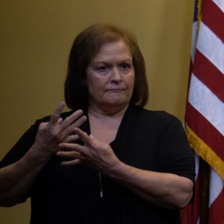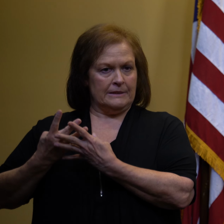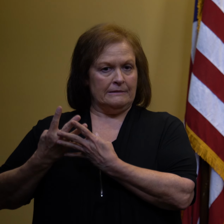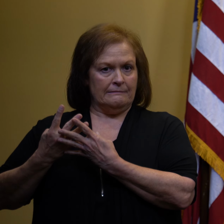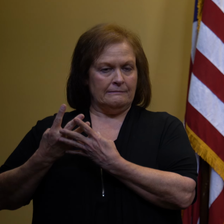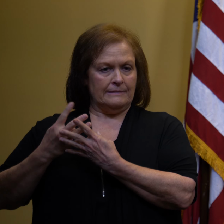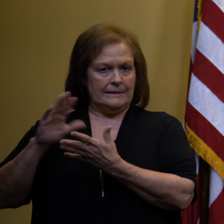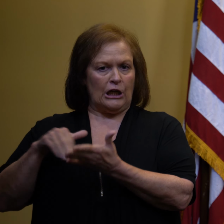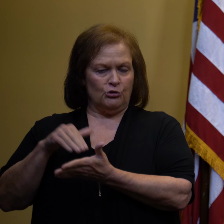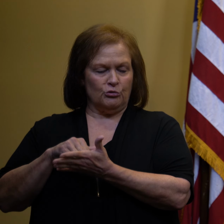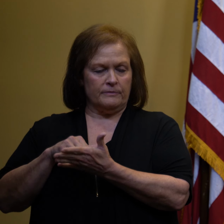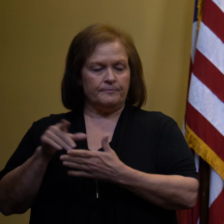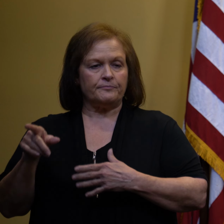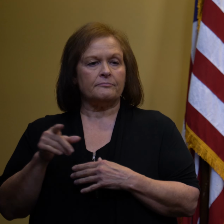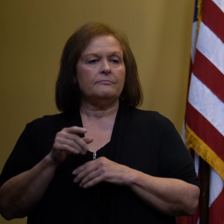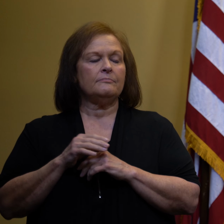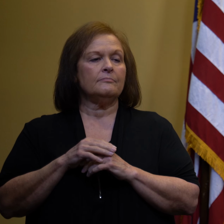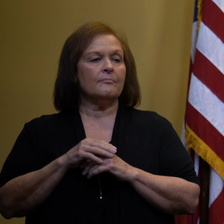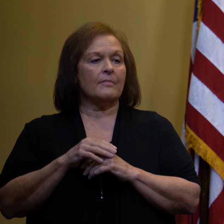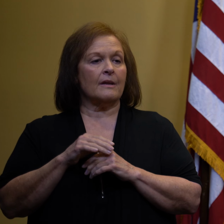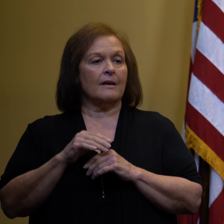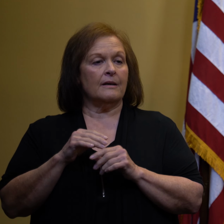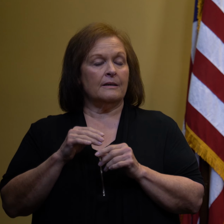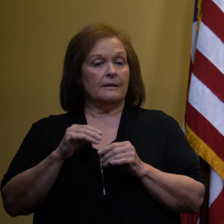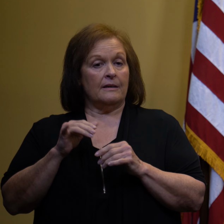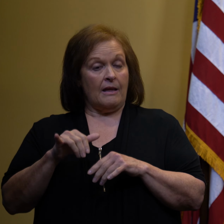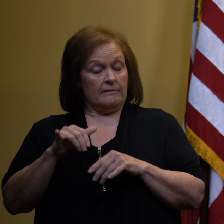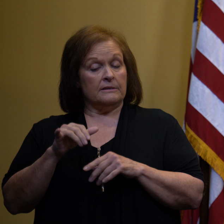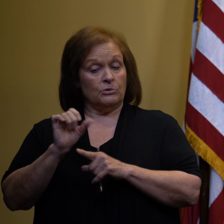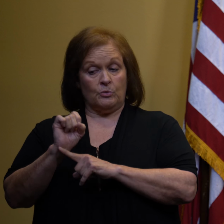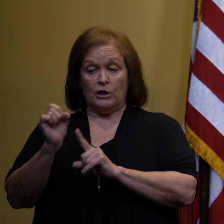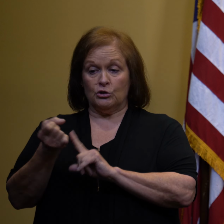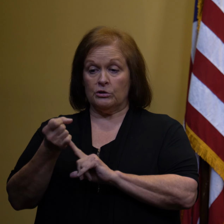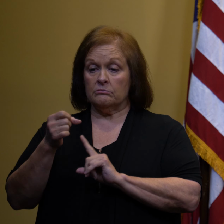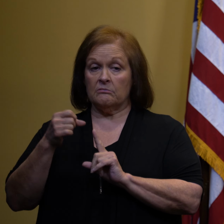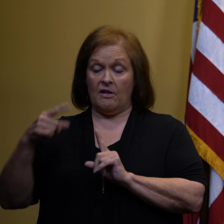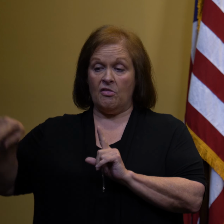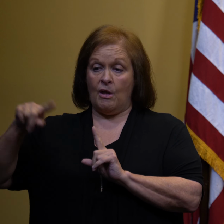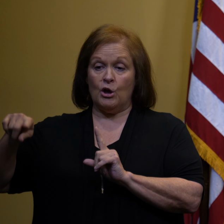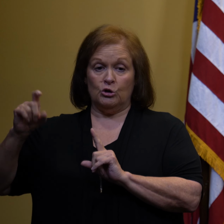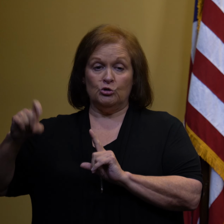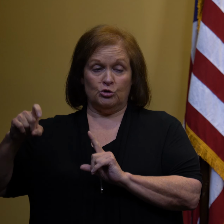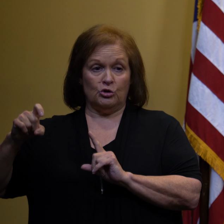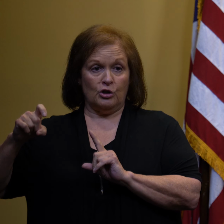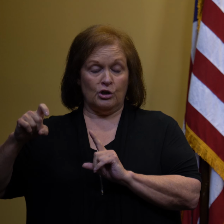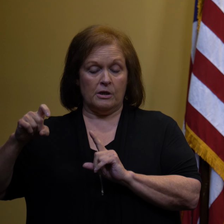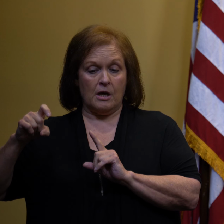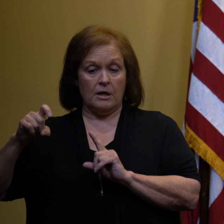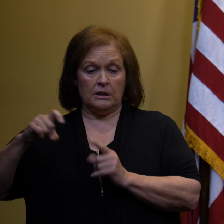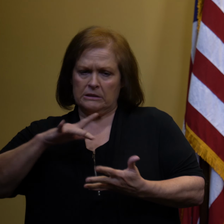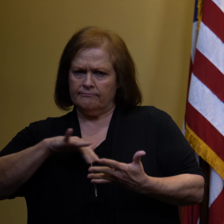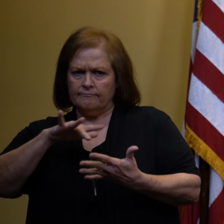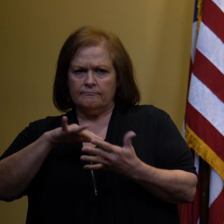Intervention Center that had conditions that I believe should have been looked upon a little bit